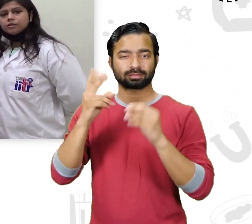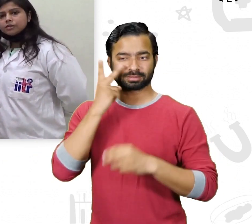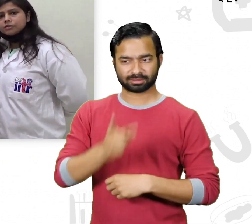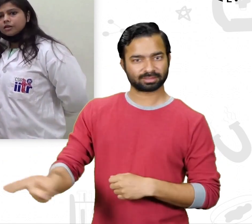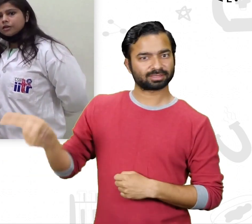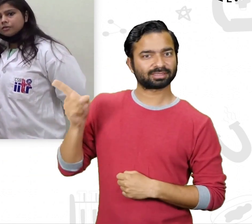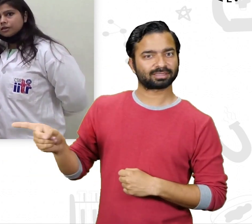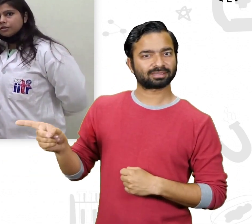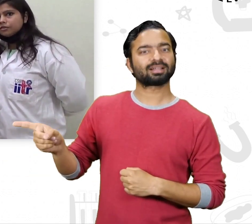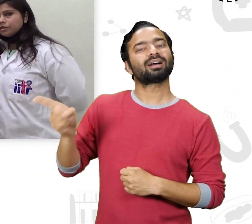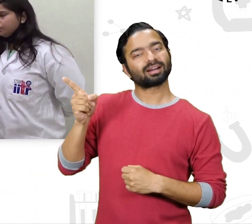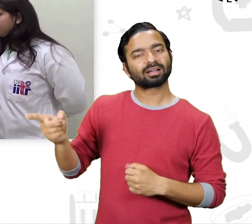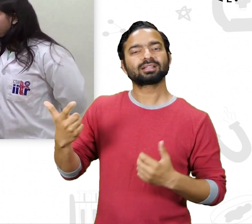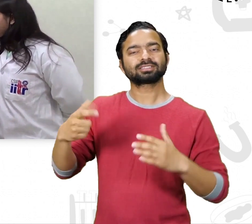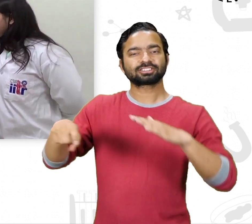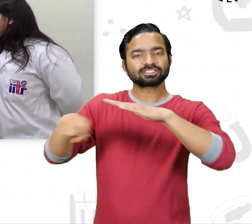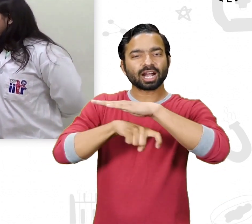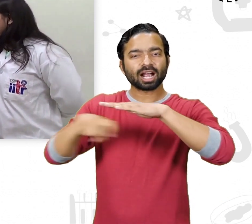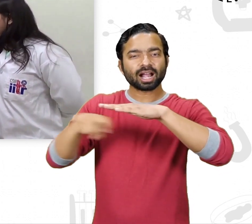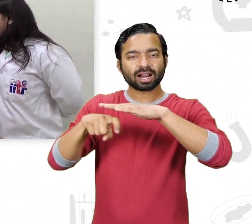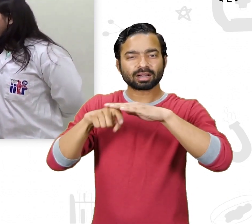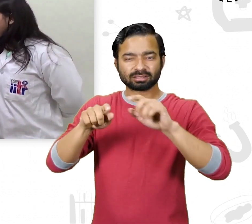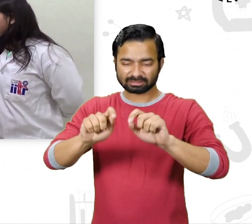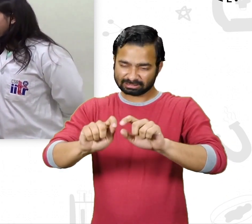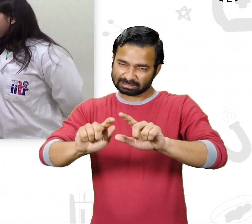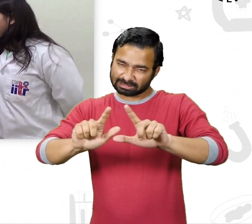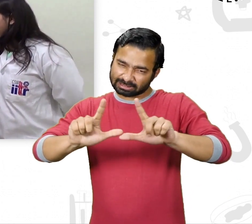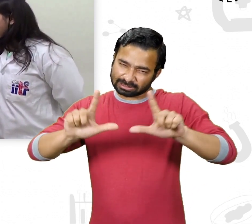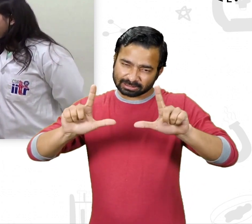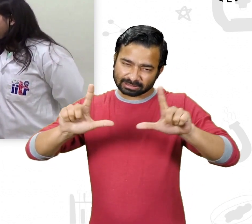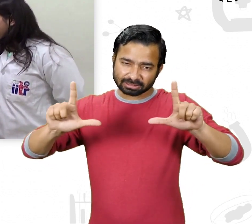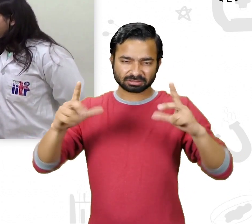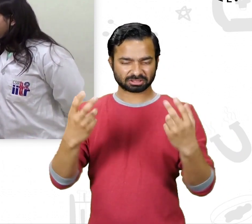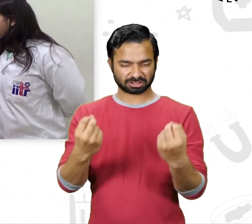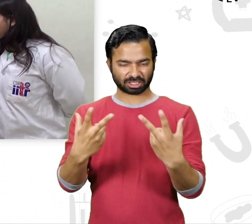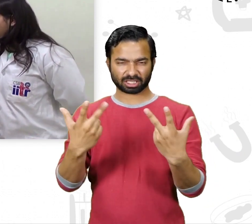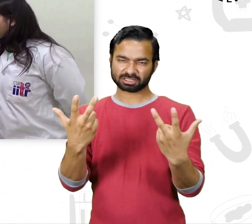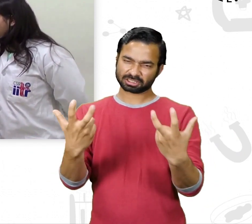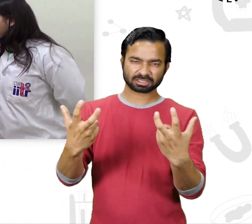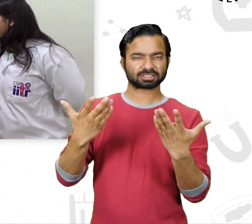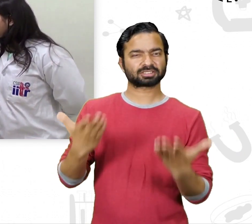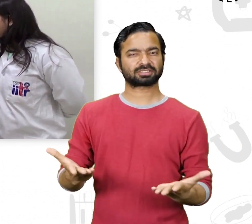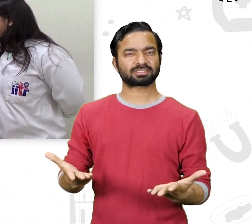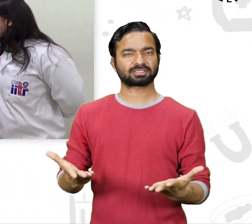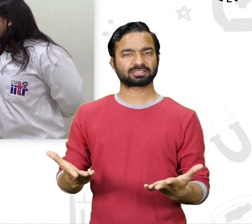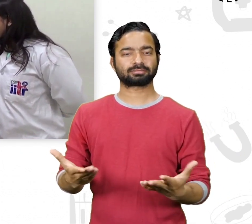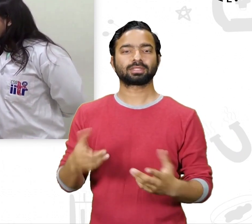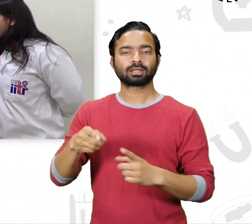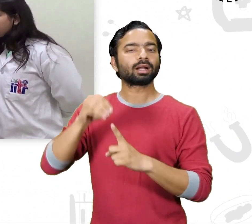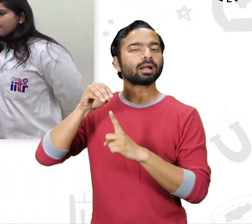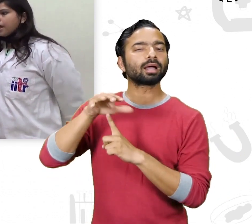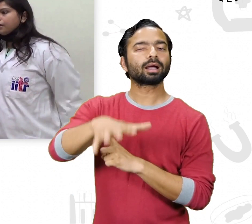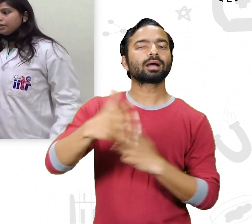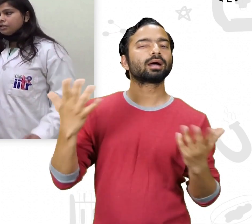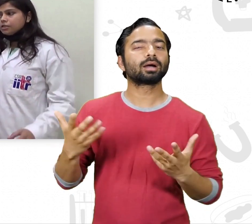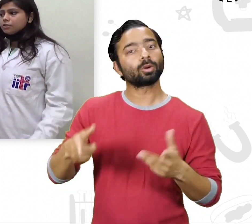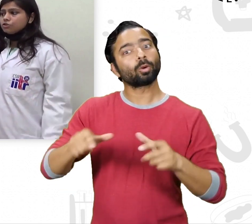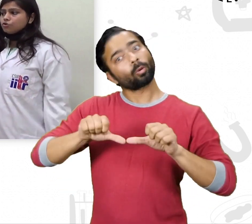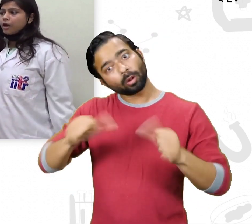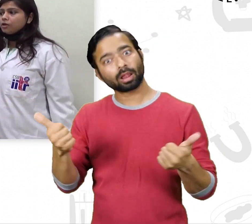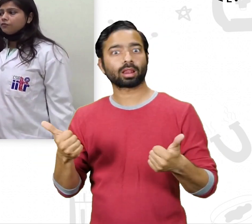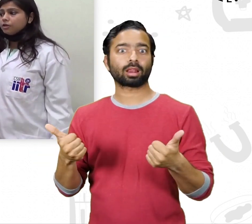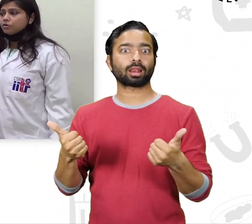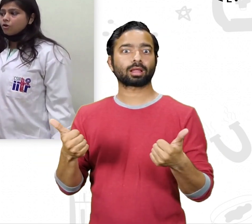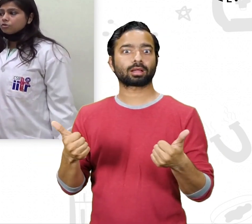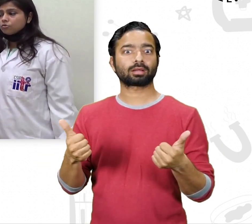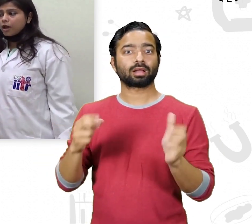and 633. These are the main laser lines which we are used. And in this